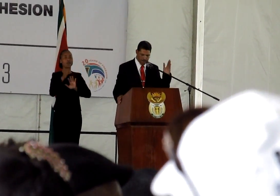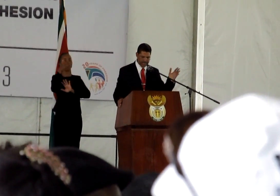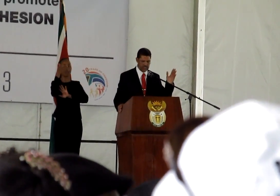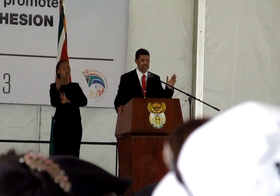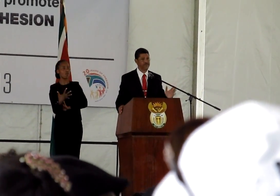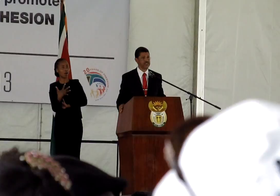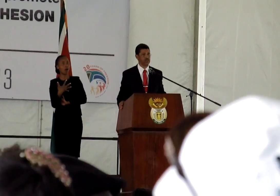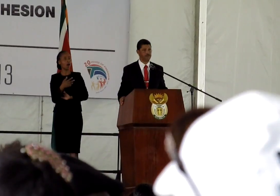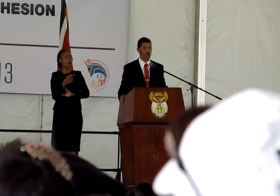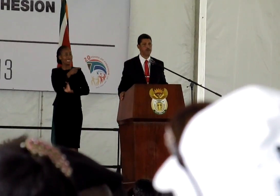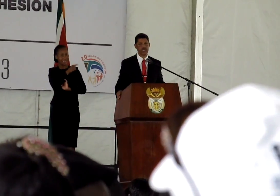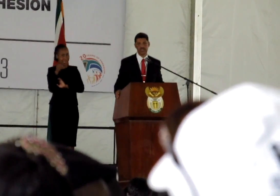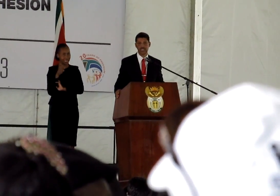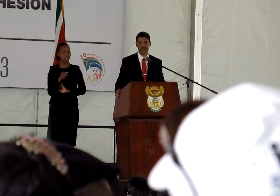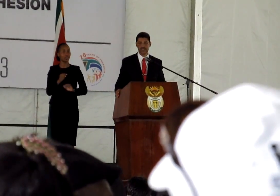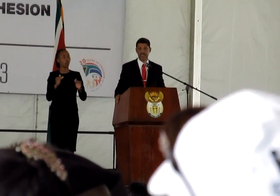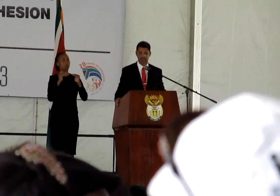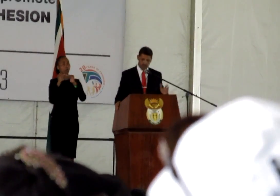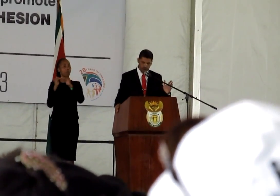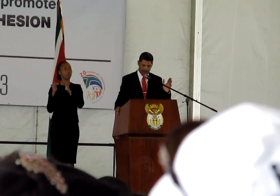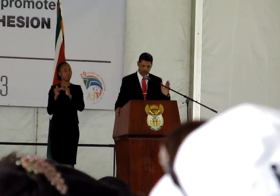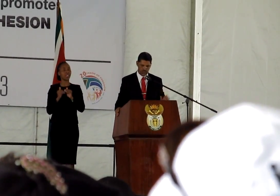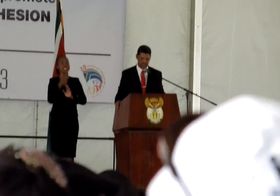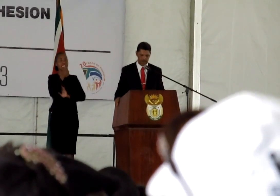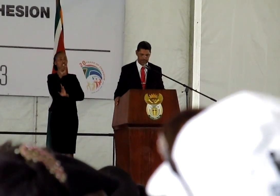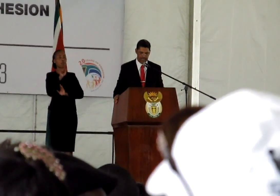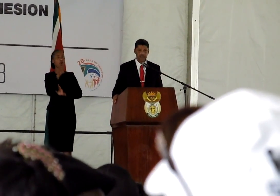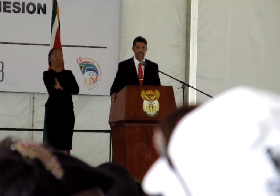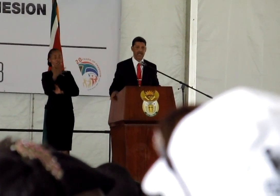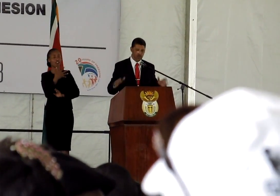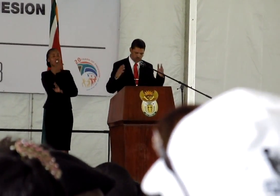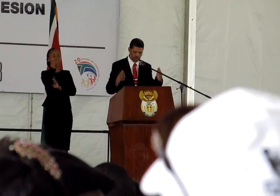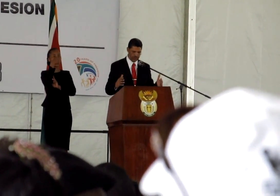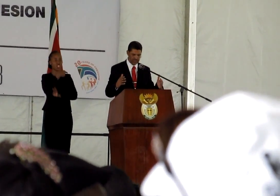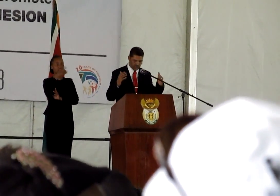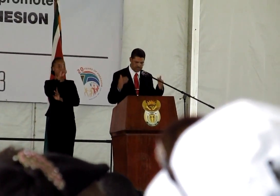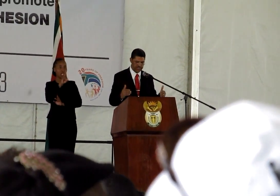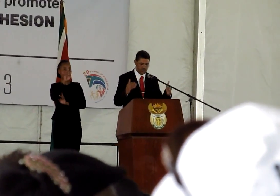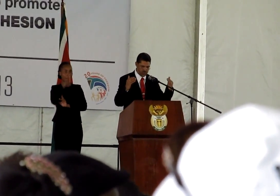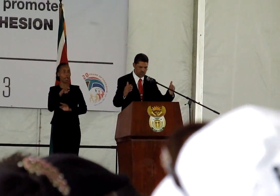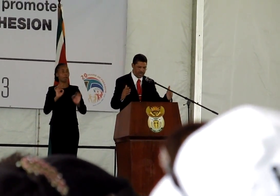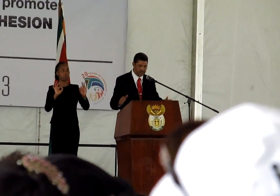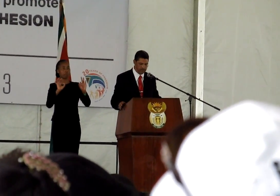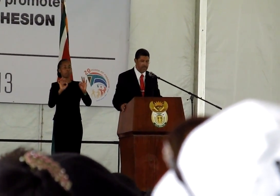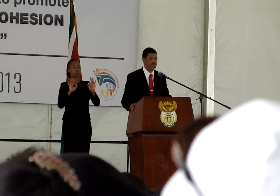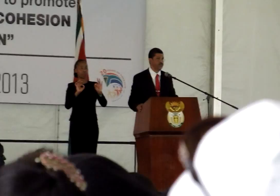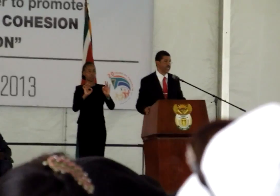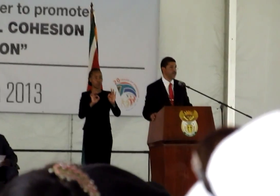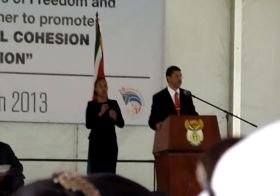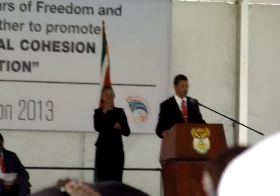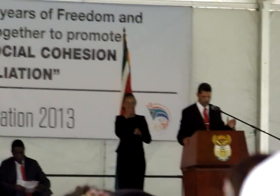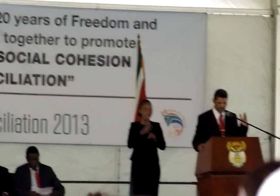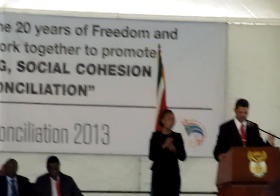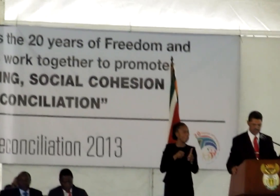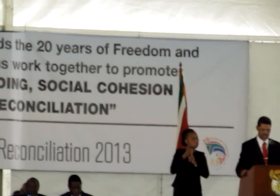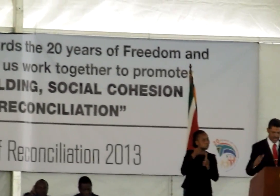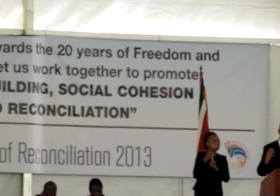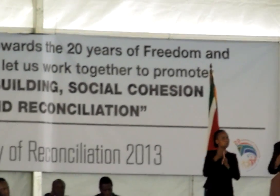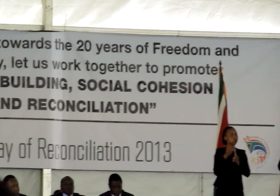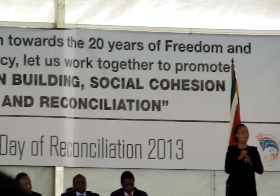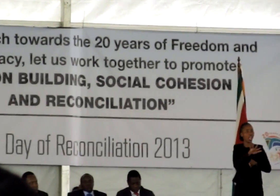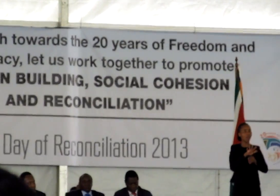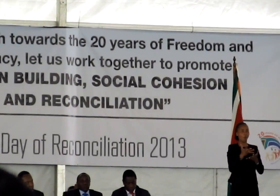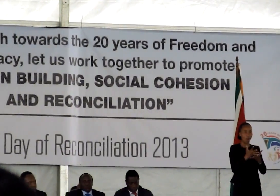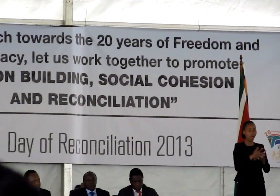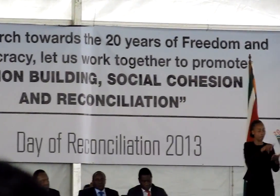or about a deficit of 4.6% of our GDP. And our children continue to struggle in the area of literacy